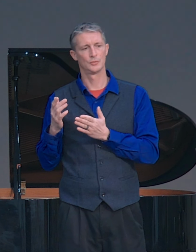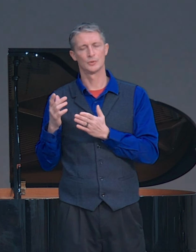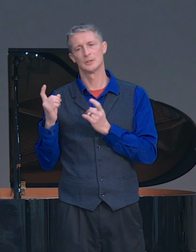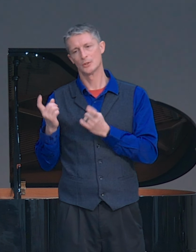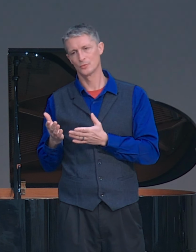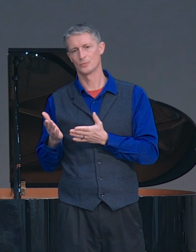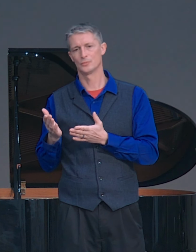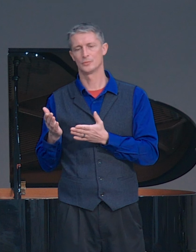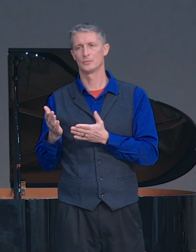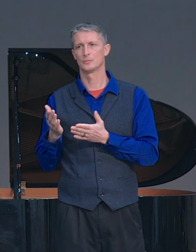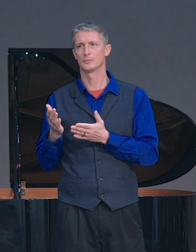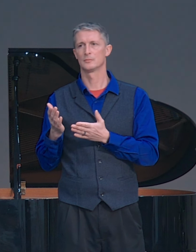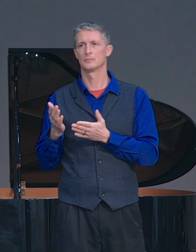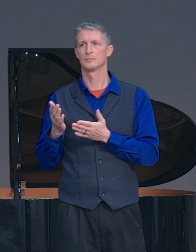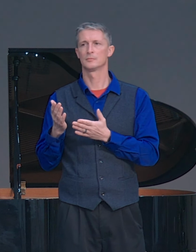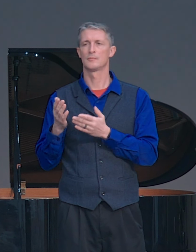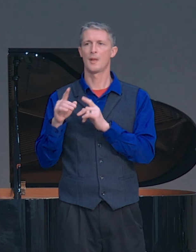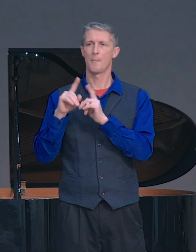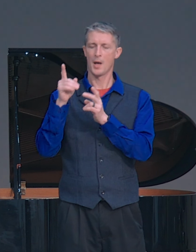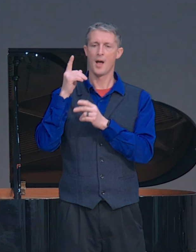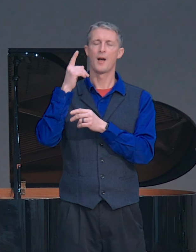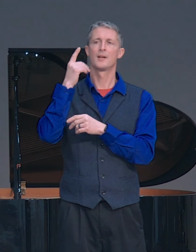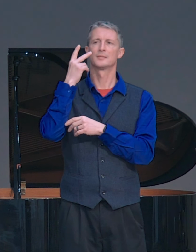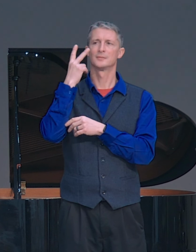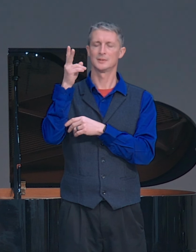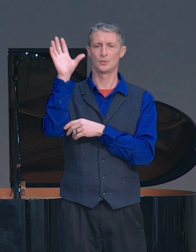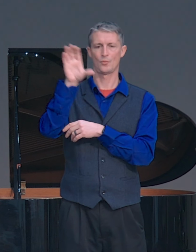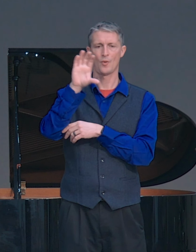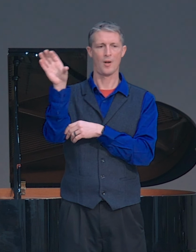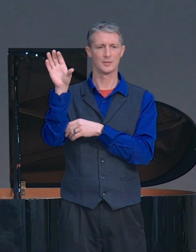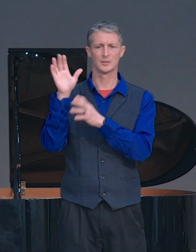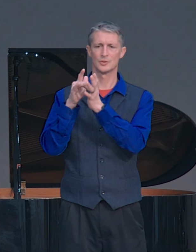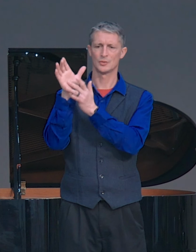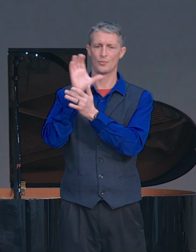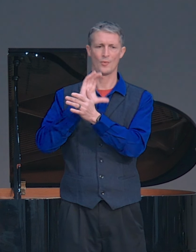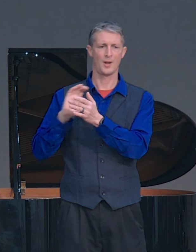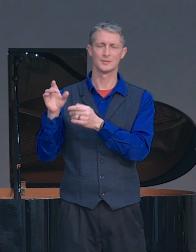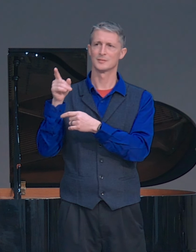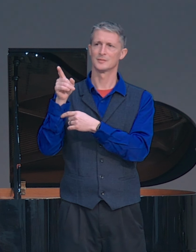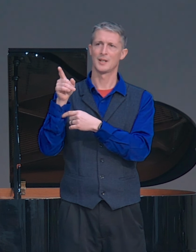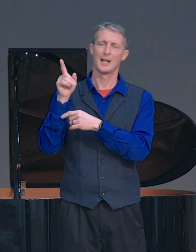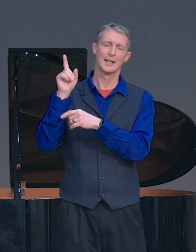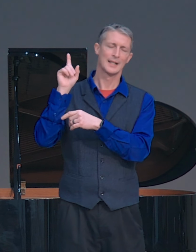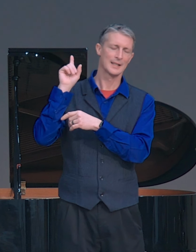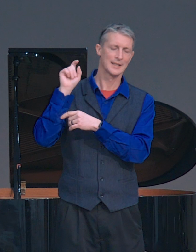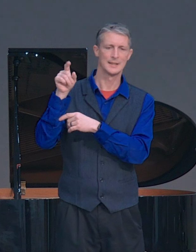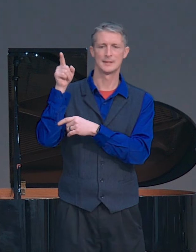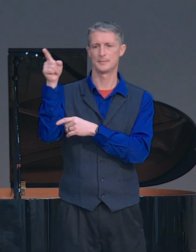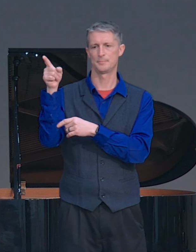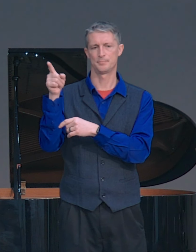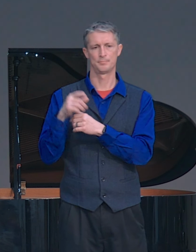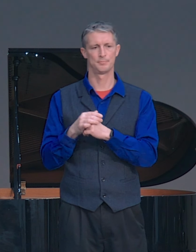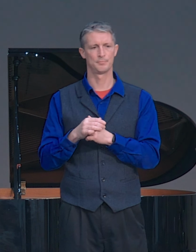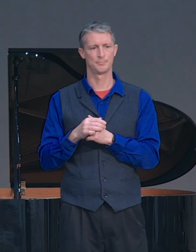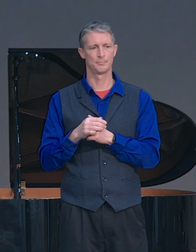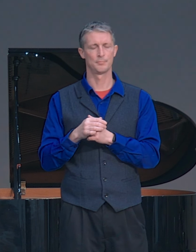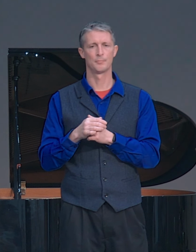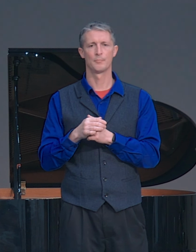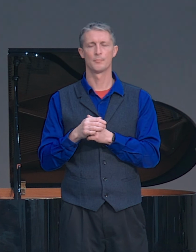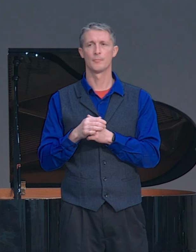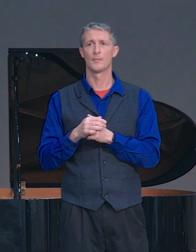the cross of Jesus Christ, and you confess your need for Him, you not only